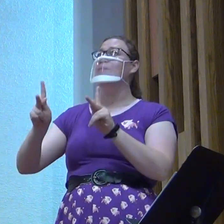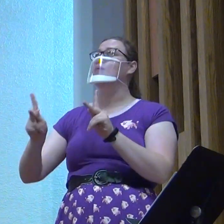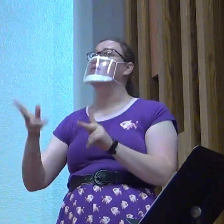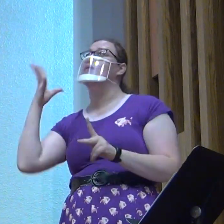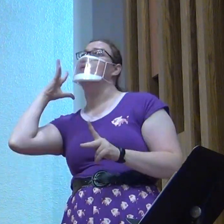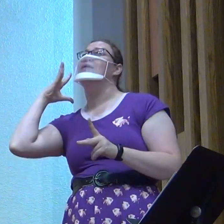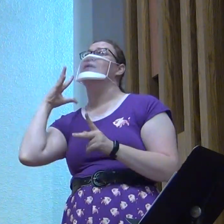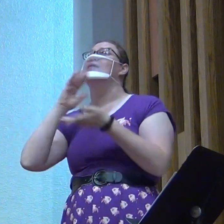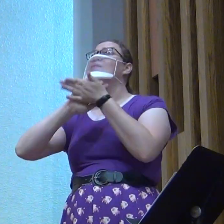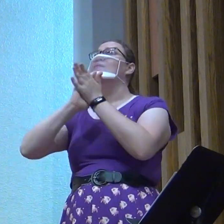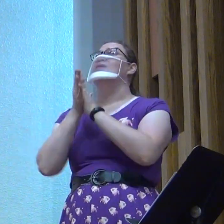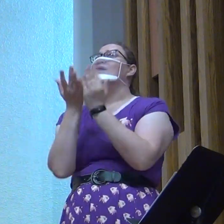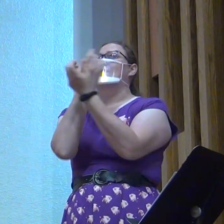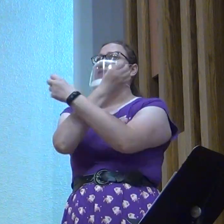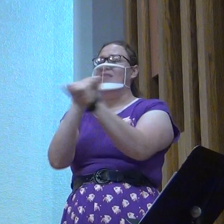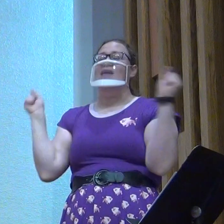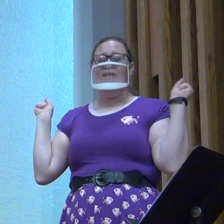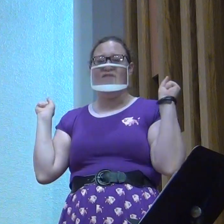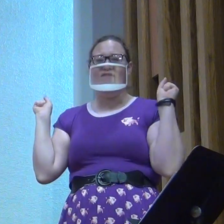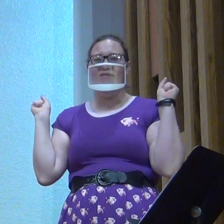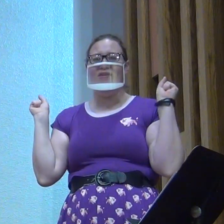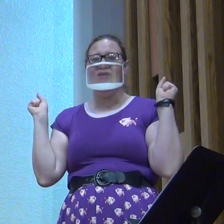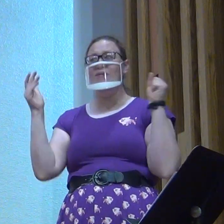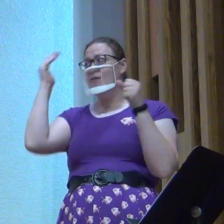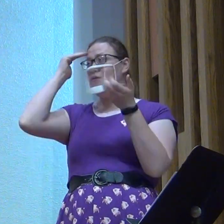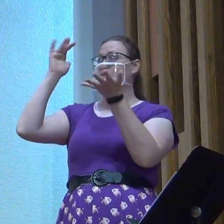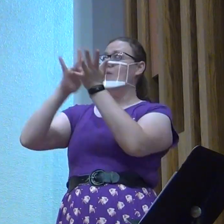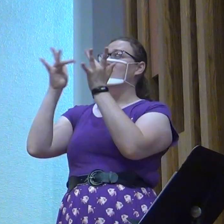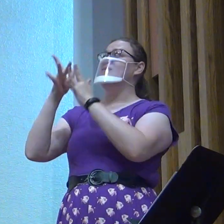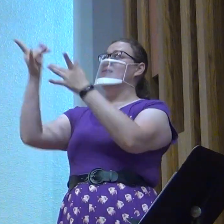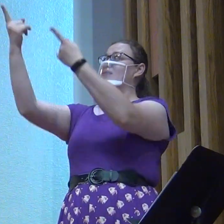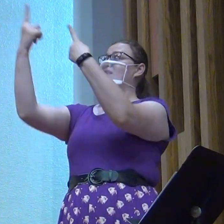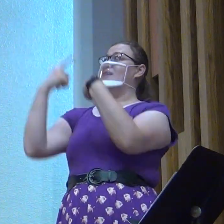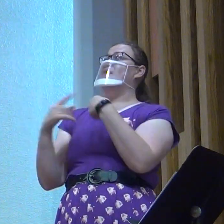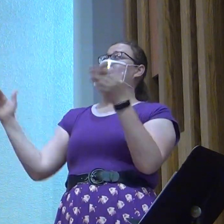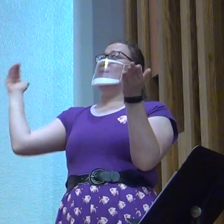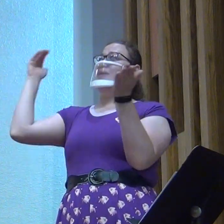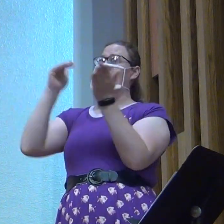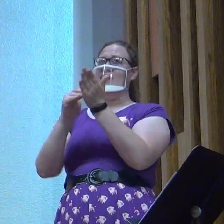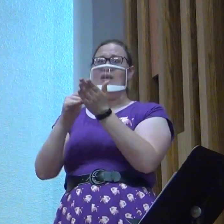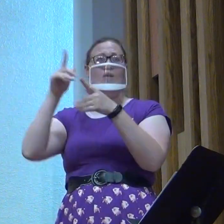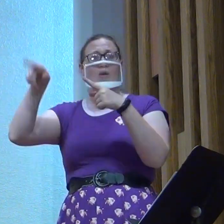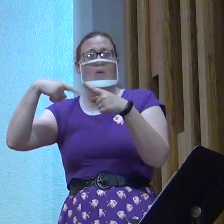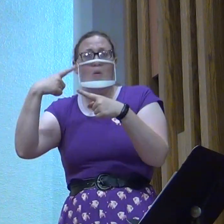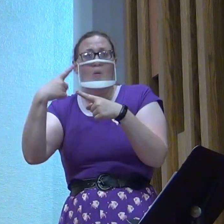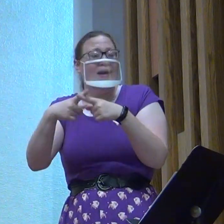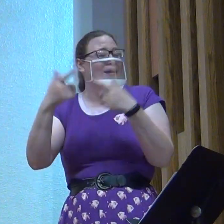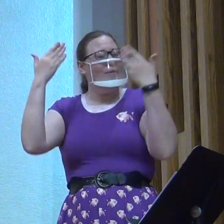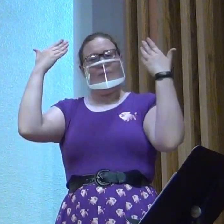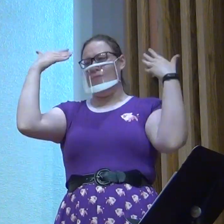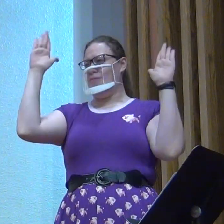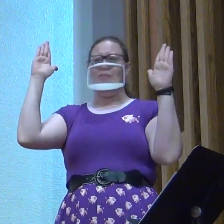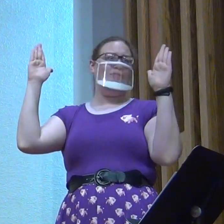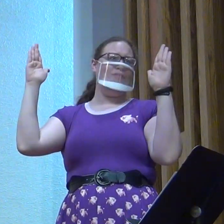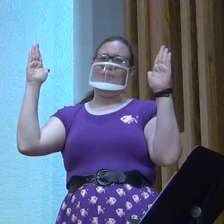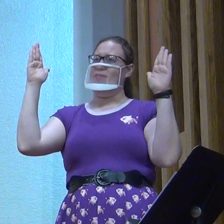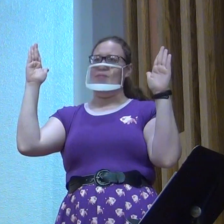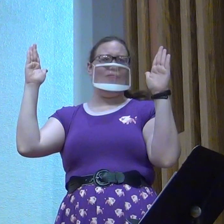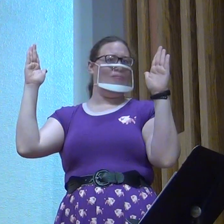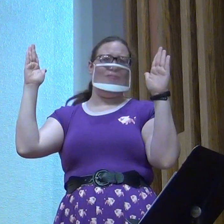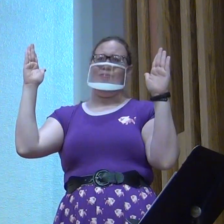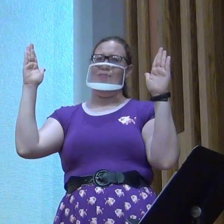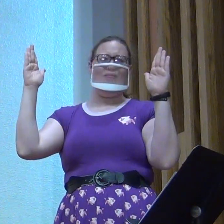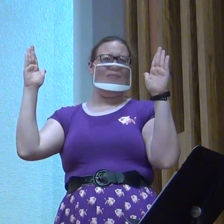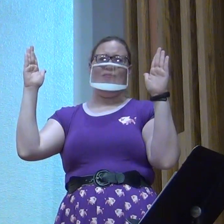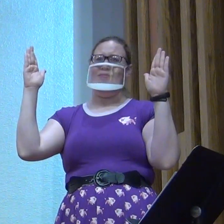saved. Though we know Jesus is coming again, we don't know when it will be.